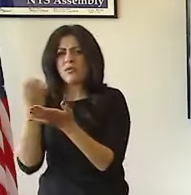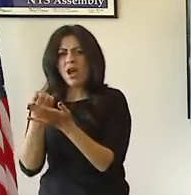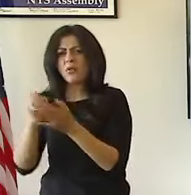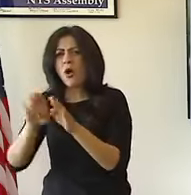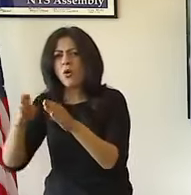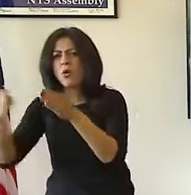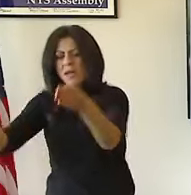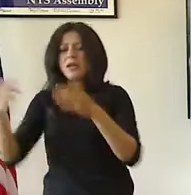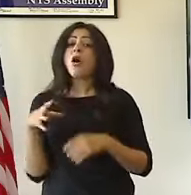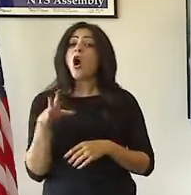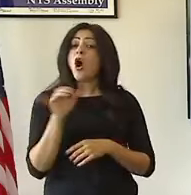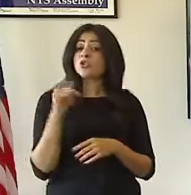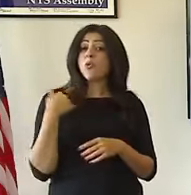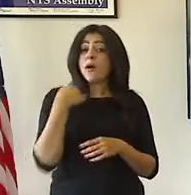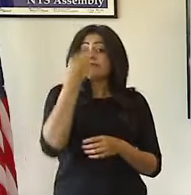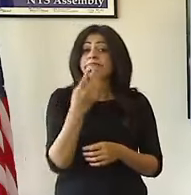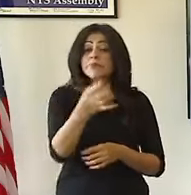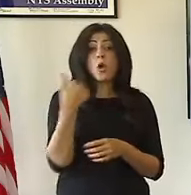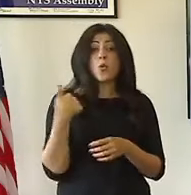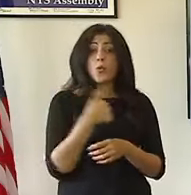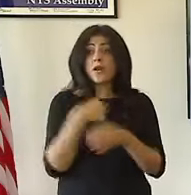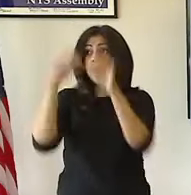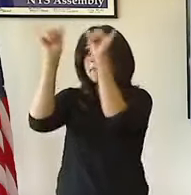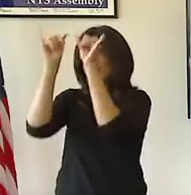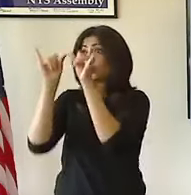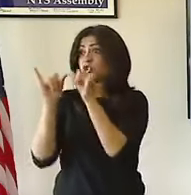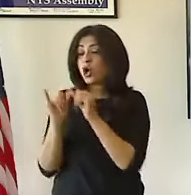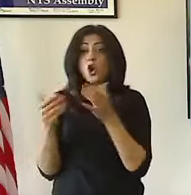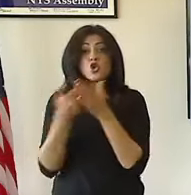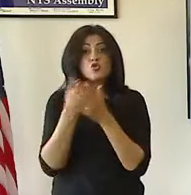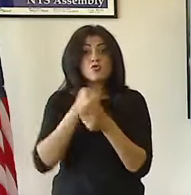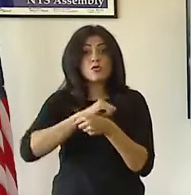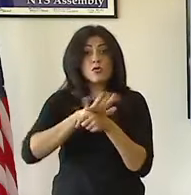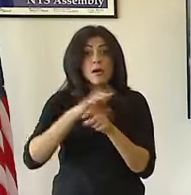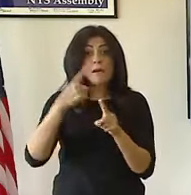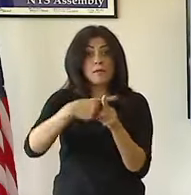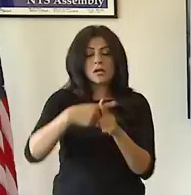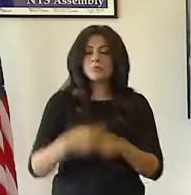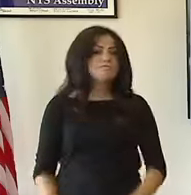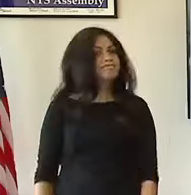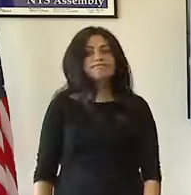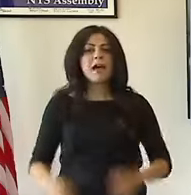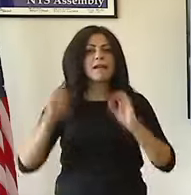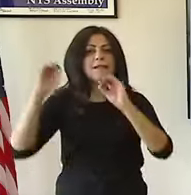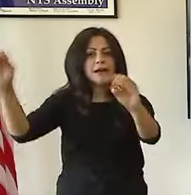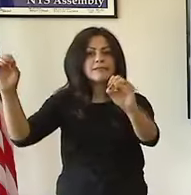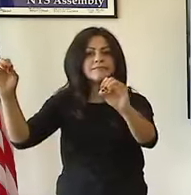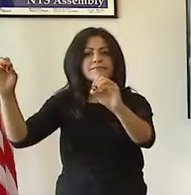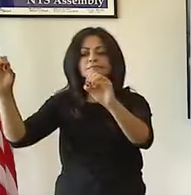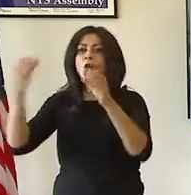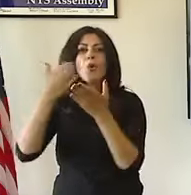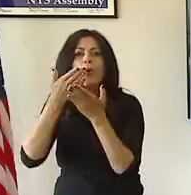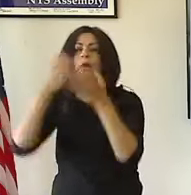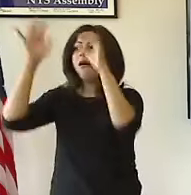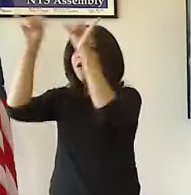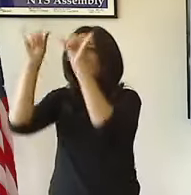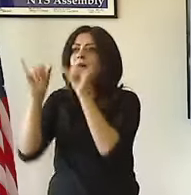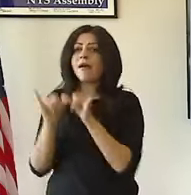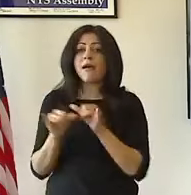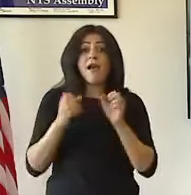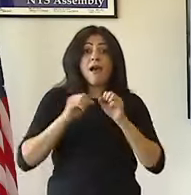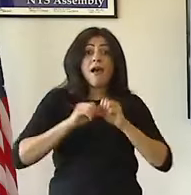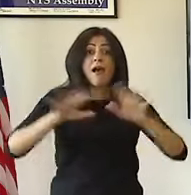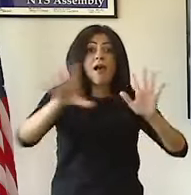are not measured on new cases. Just understand, none of the benchmarks is new positive cases. It is the rate of transmission and